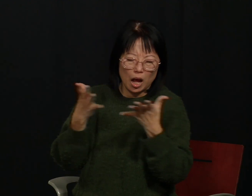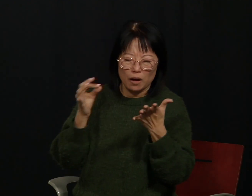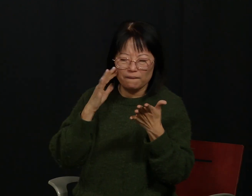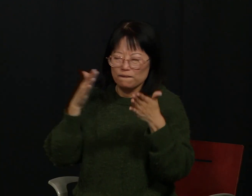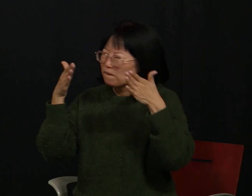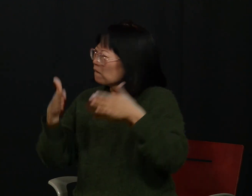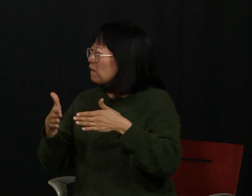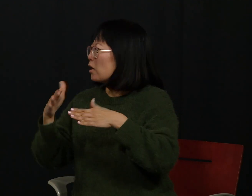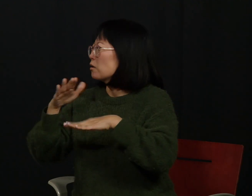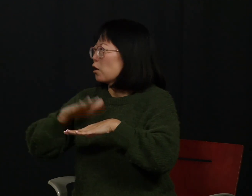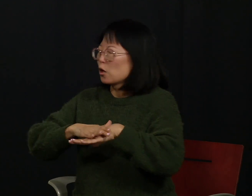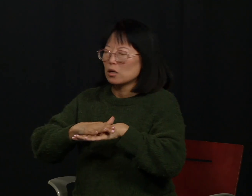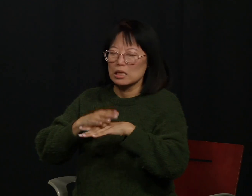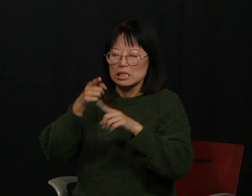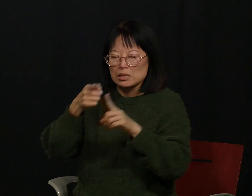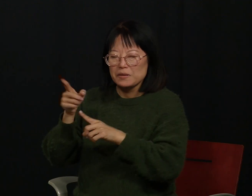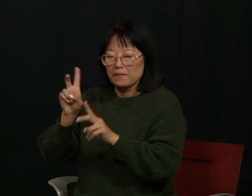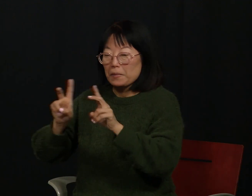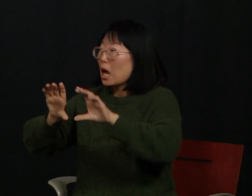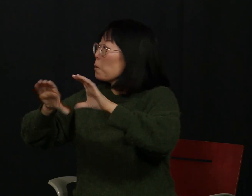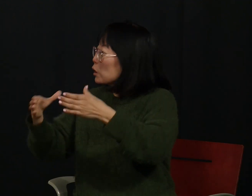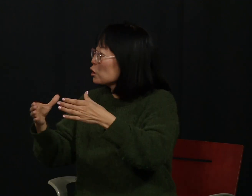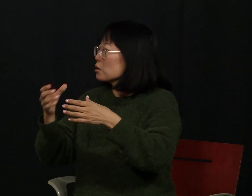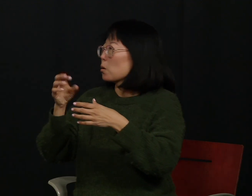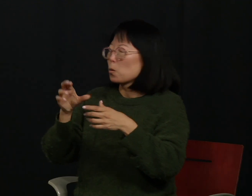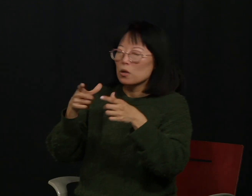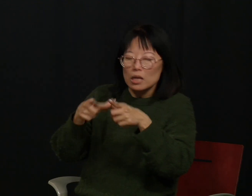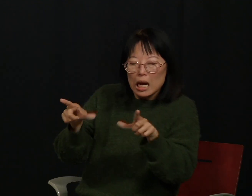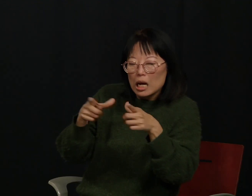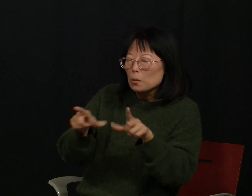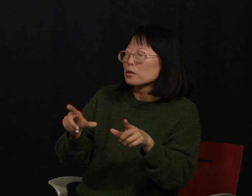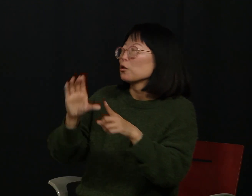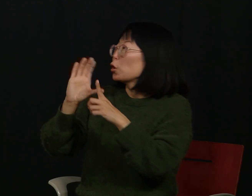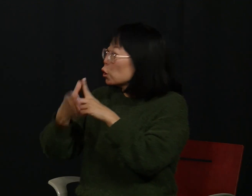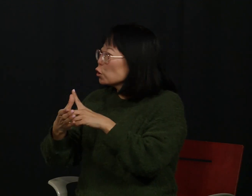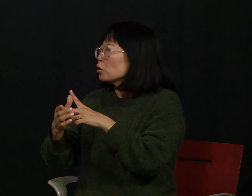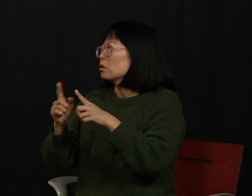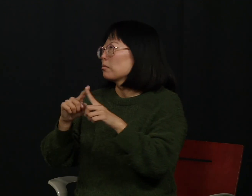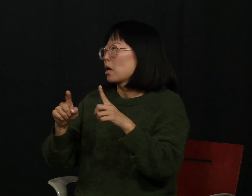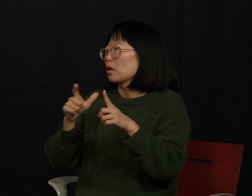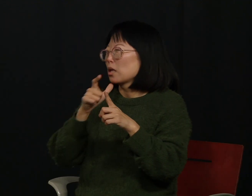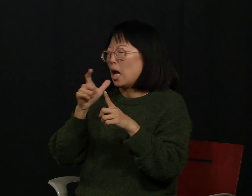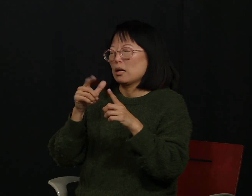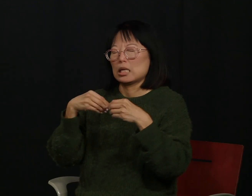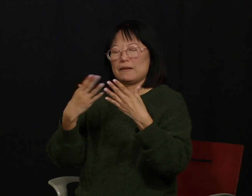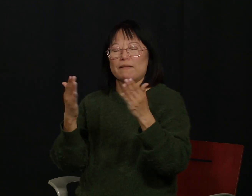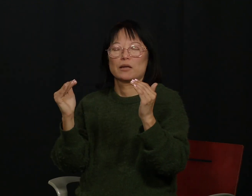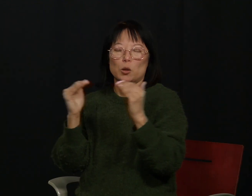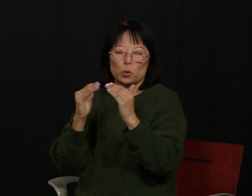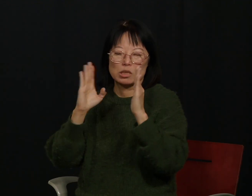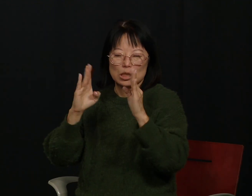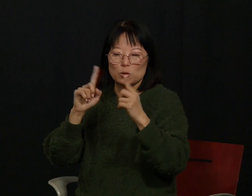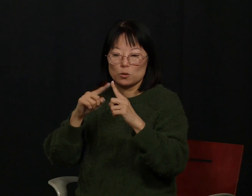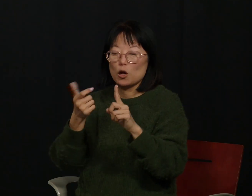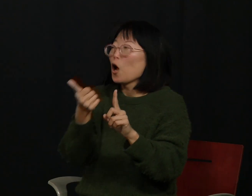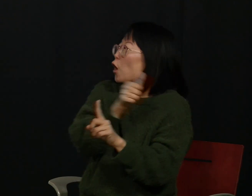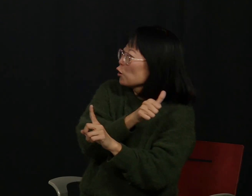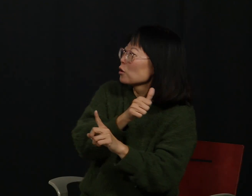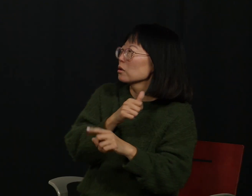think a lot focus on specific types of population, specific languages or cultures. They don't give equal attention to